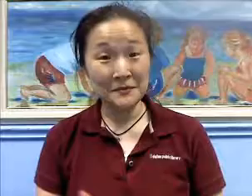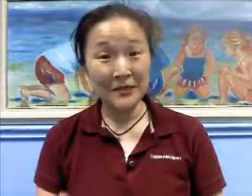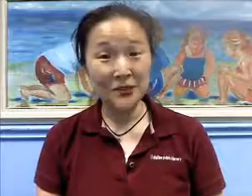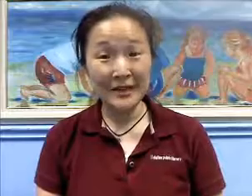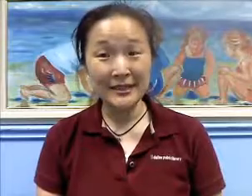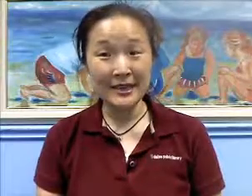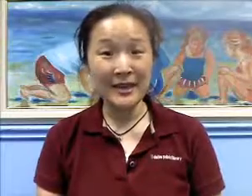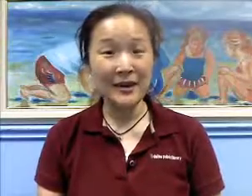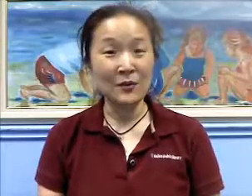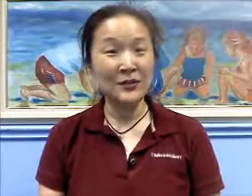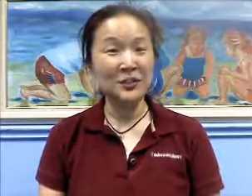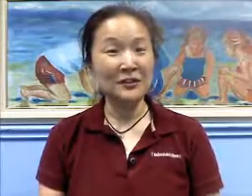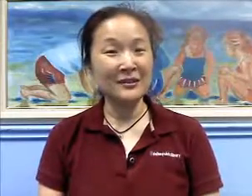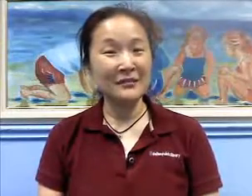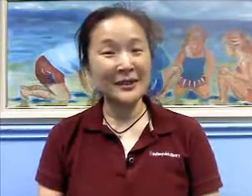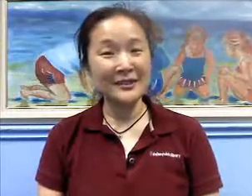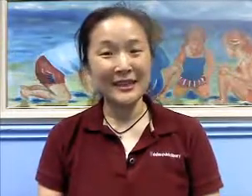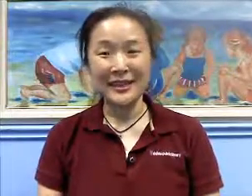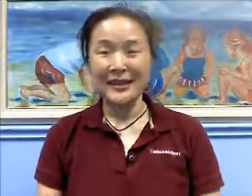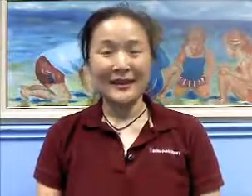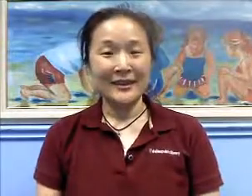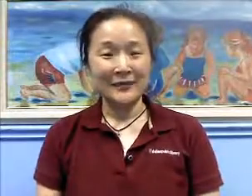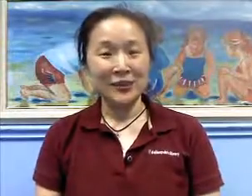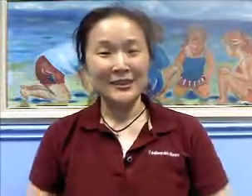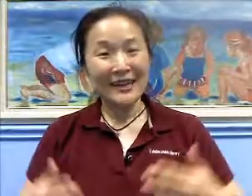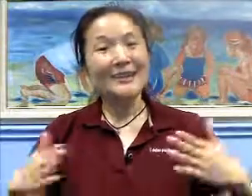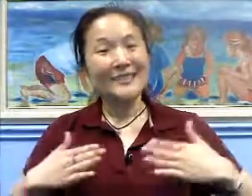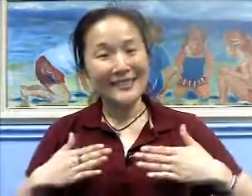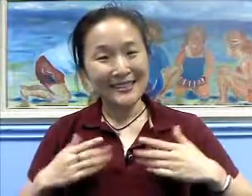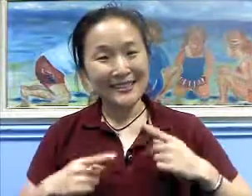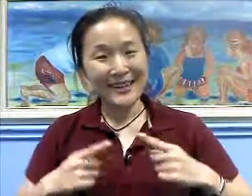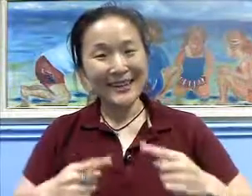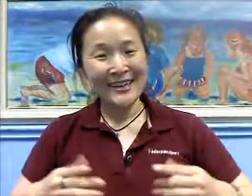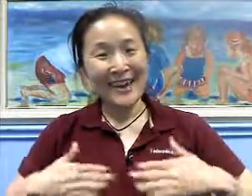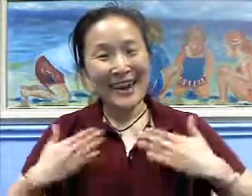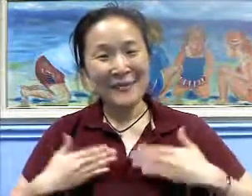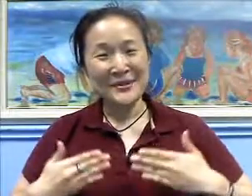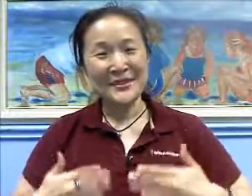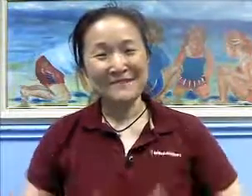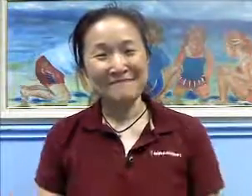been great, and I wish you all the best. And of course, sign happy.